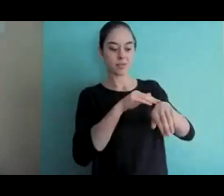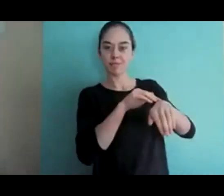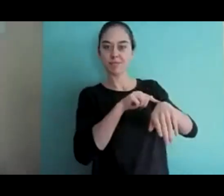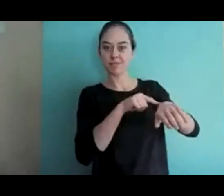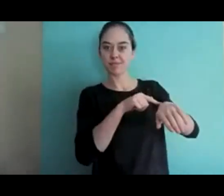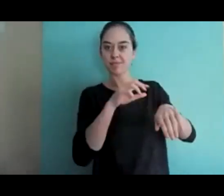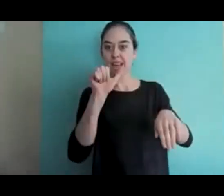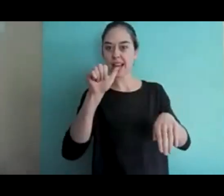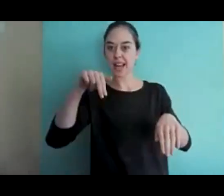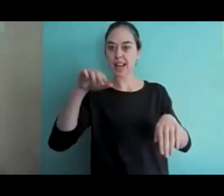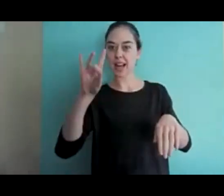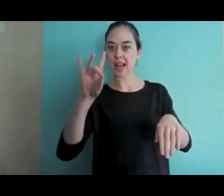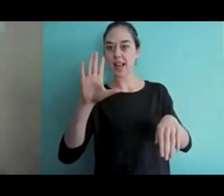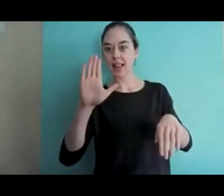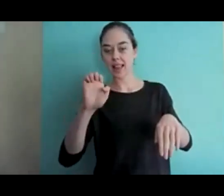The other ankle.